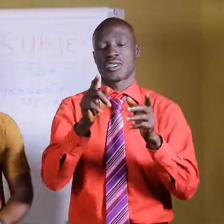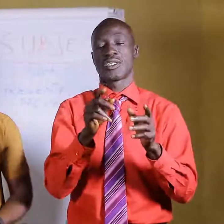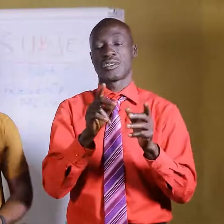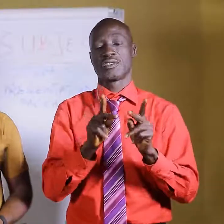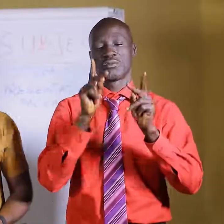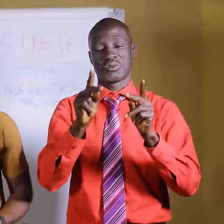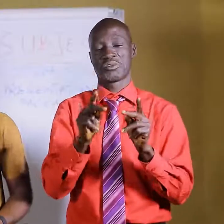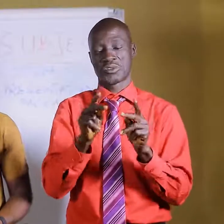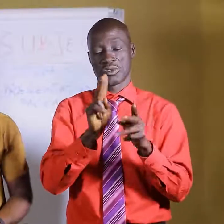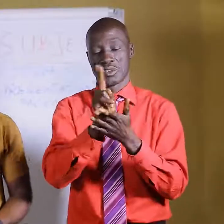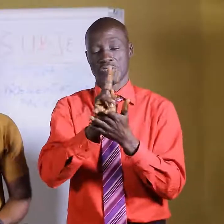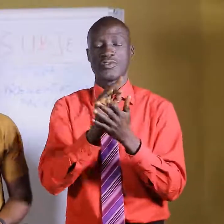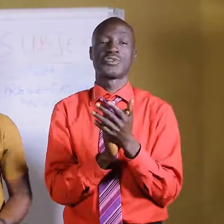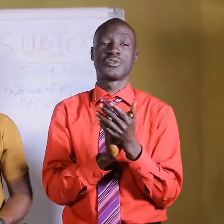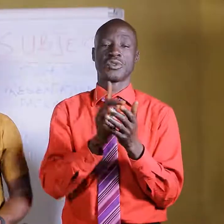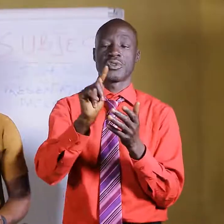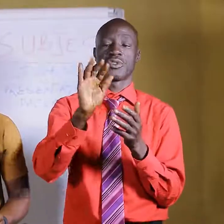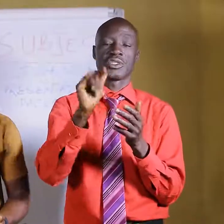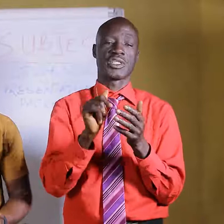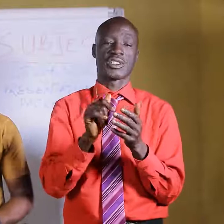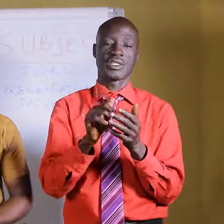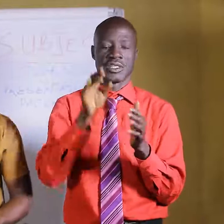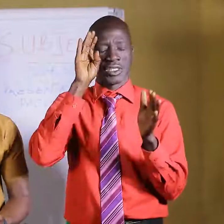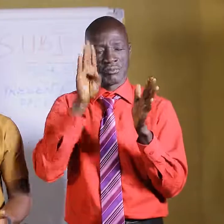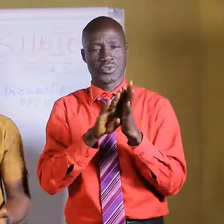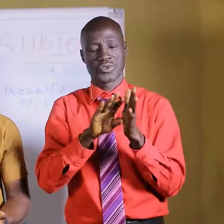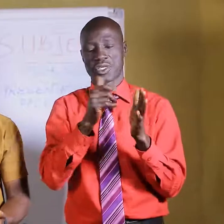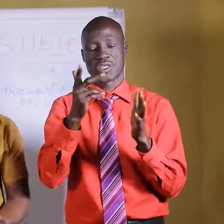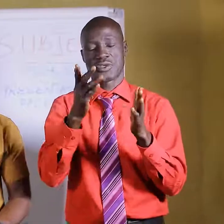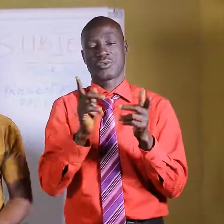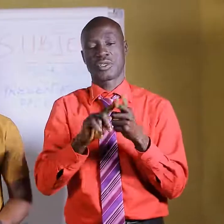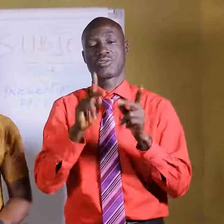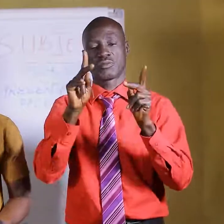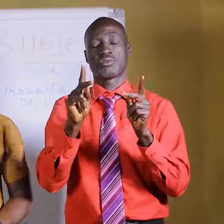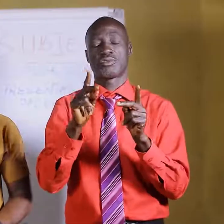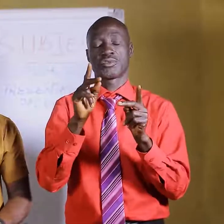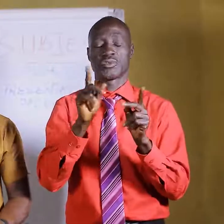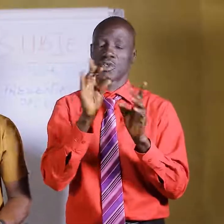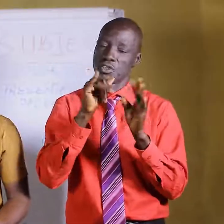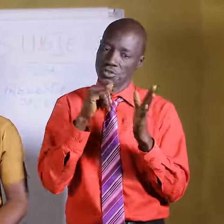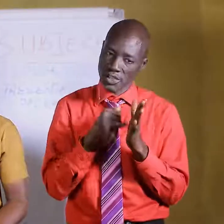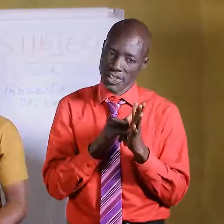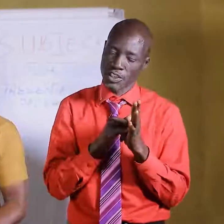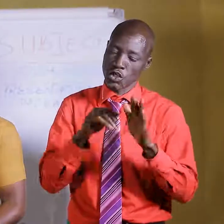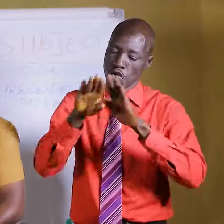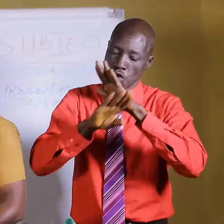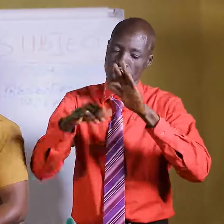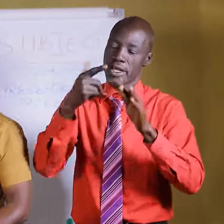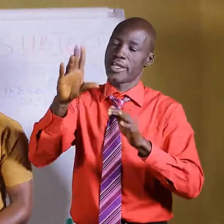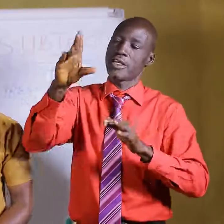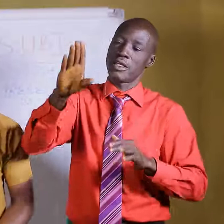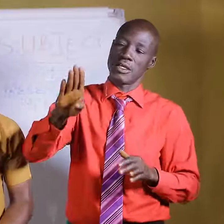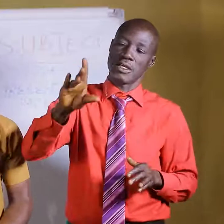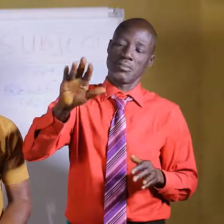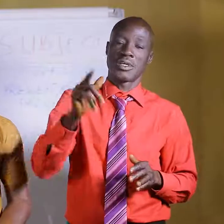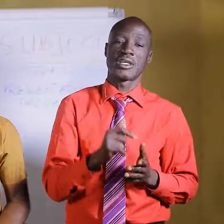put in a text, you can put in pictures and whatsoever, anything you want to load into your document. And this